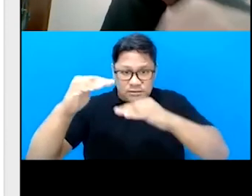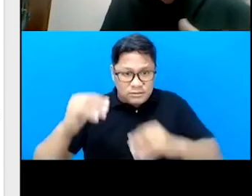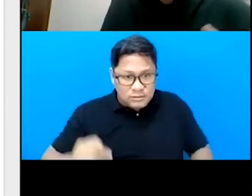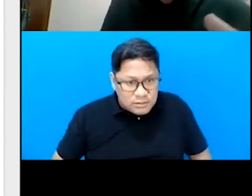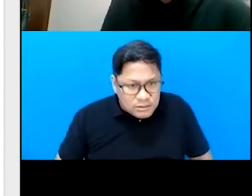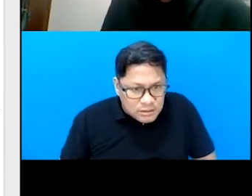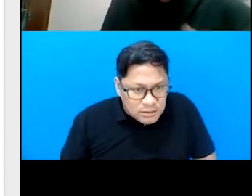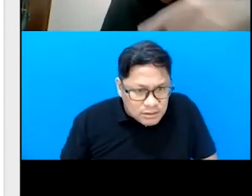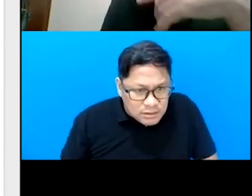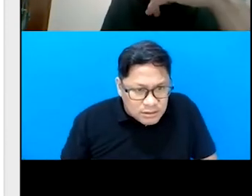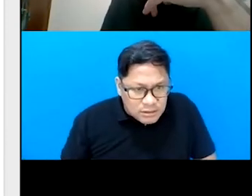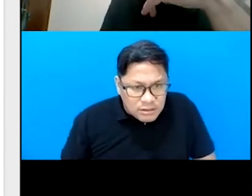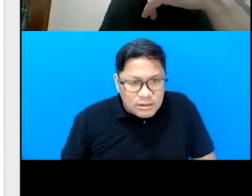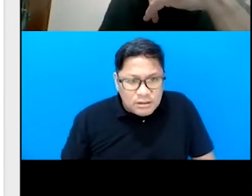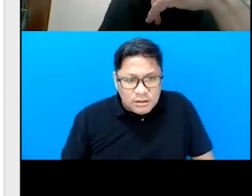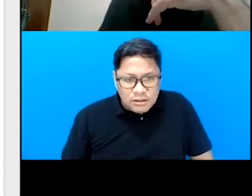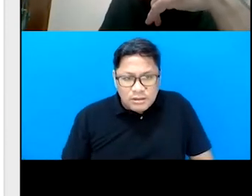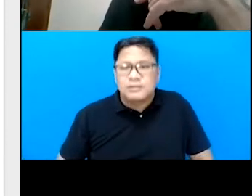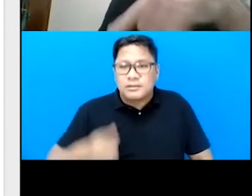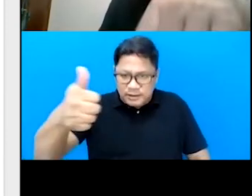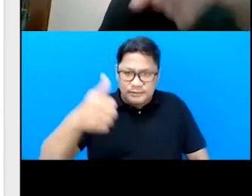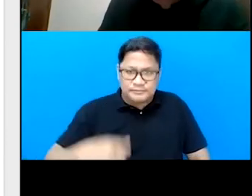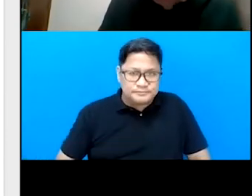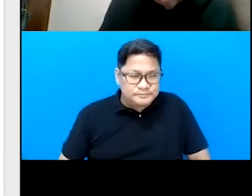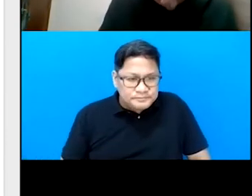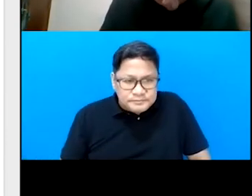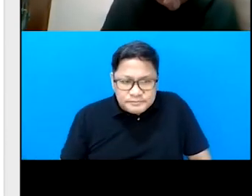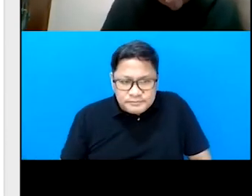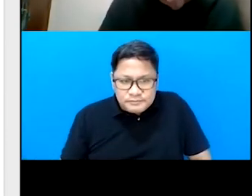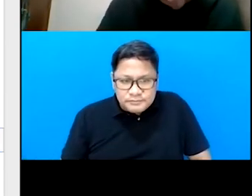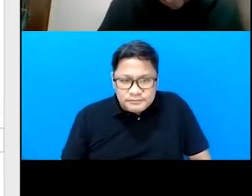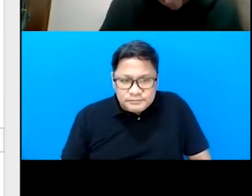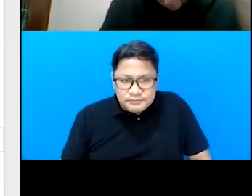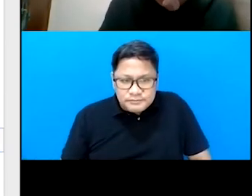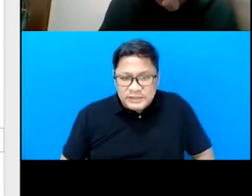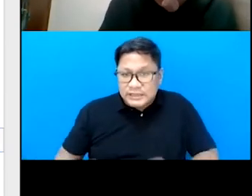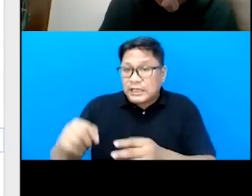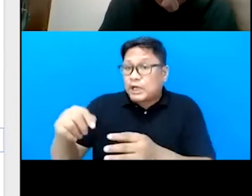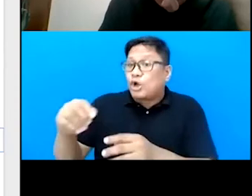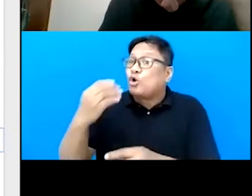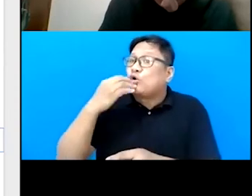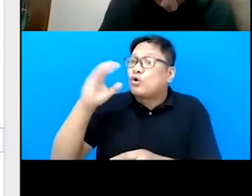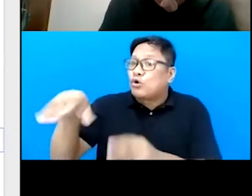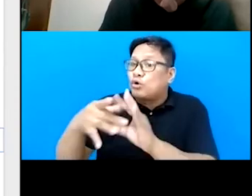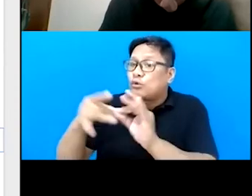So close up, yes, okay, good. You can delete the comments now.